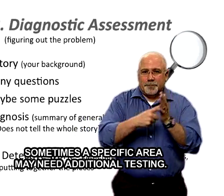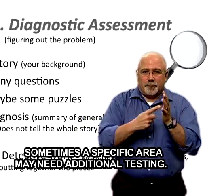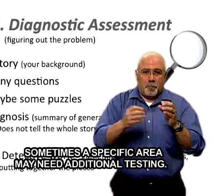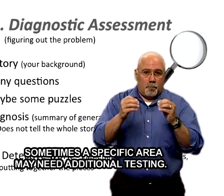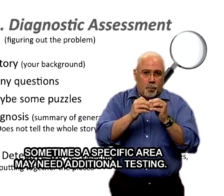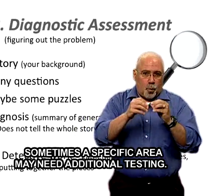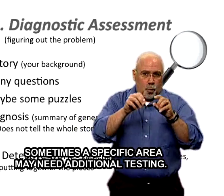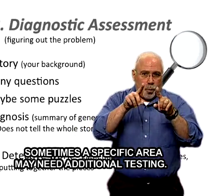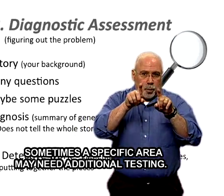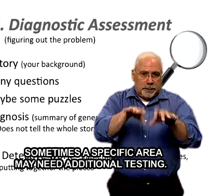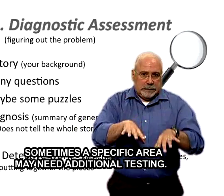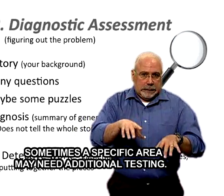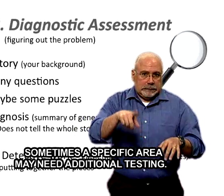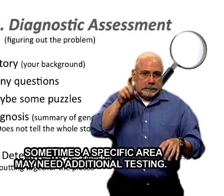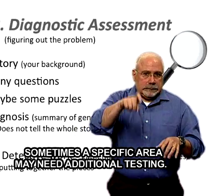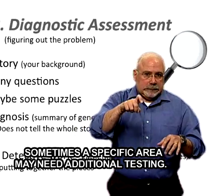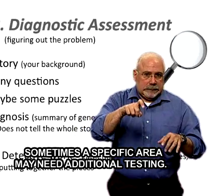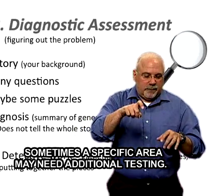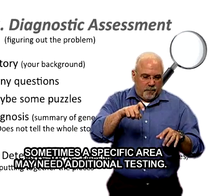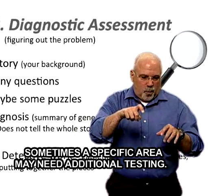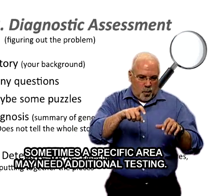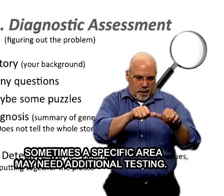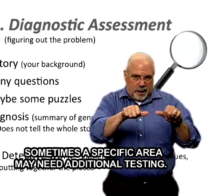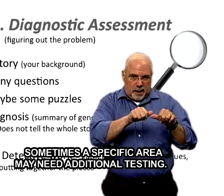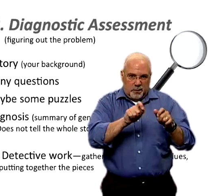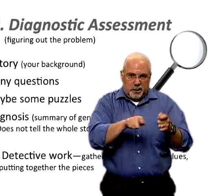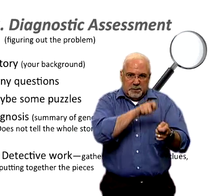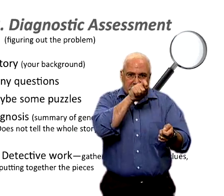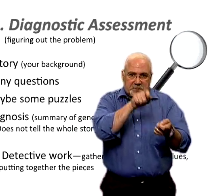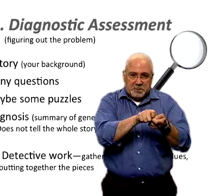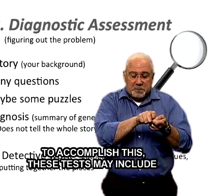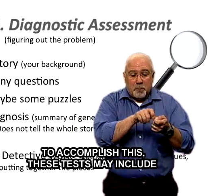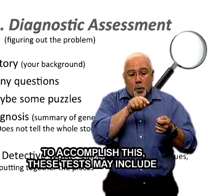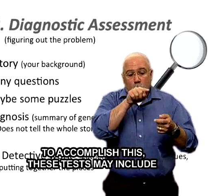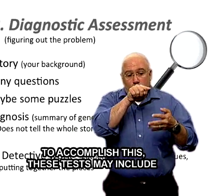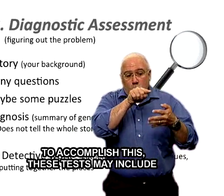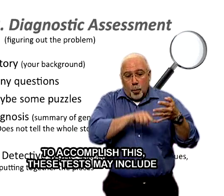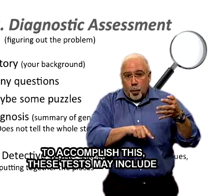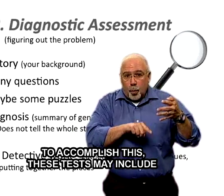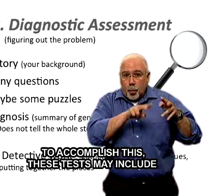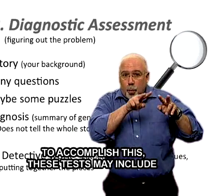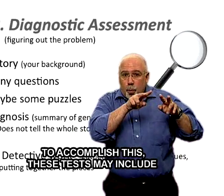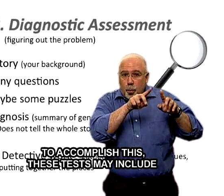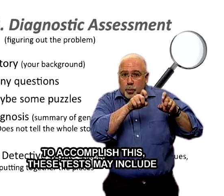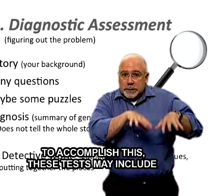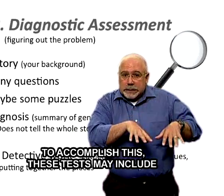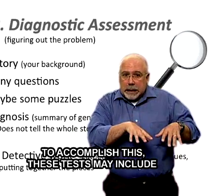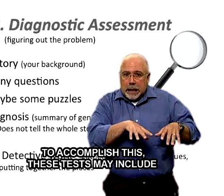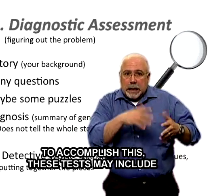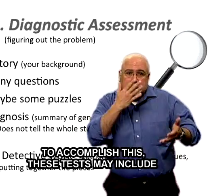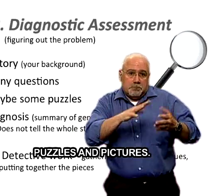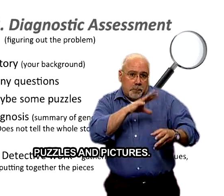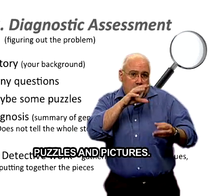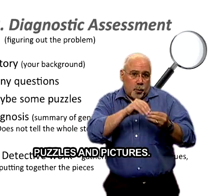Sometimes a specific area may need additional testing. To accomplish this, these tests may include